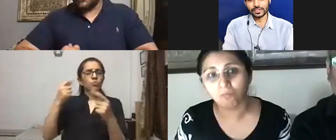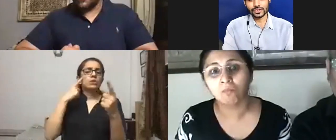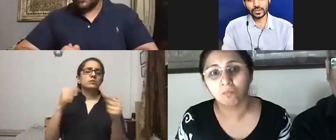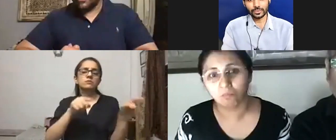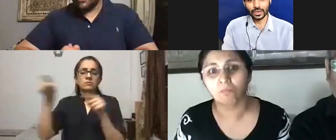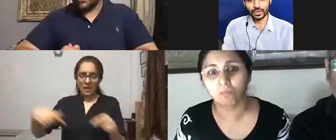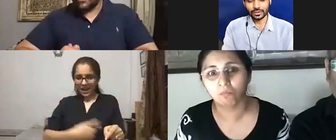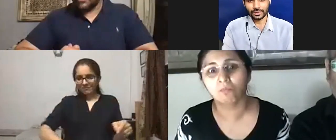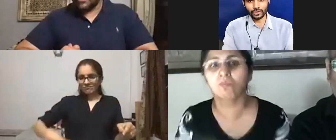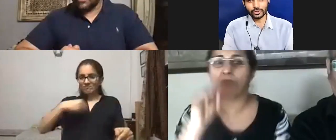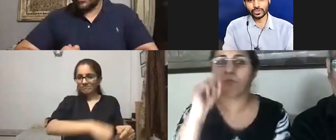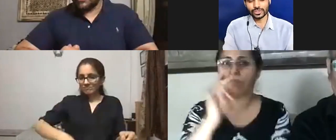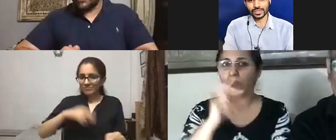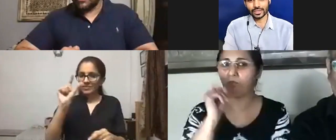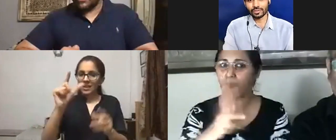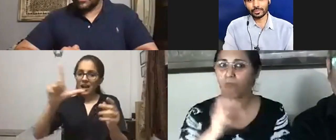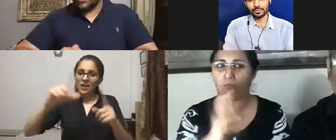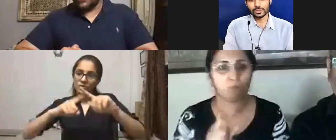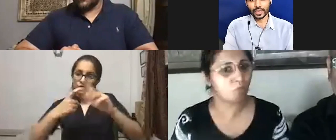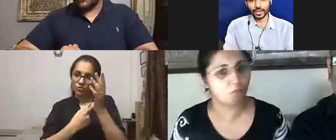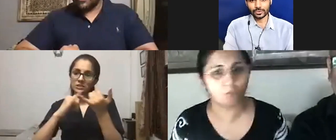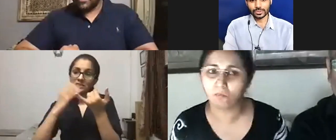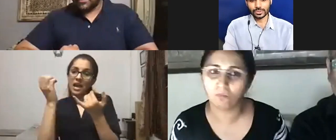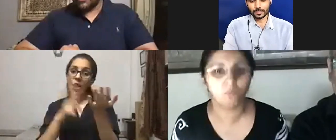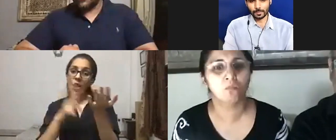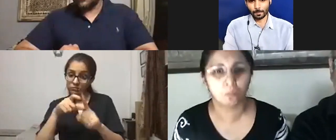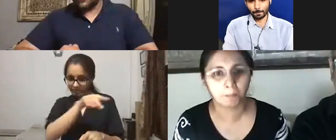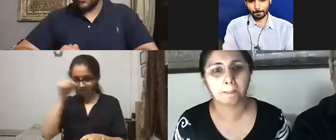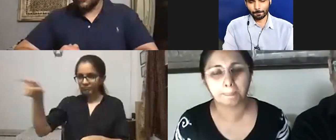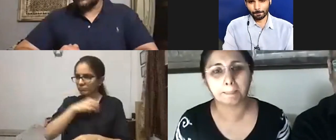Get an ultrasound done of your uterus and they will be able to diagnose.